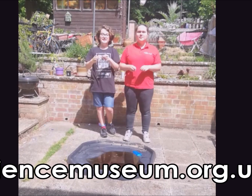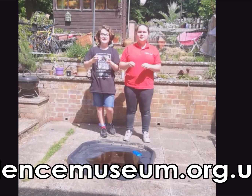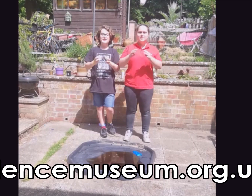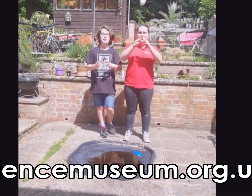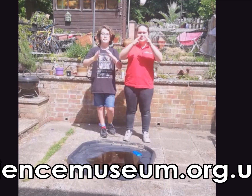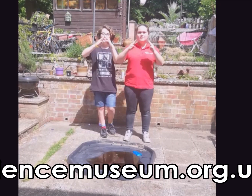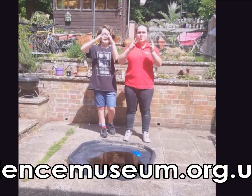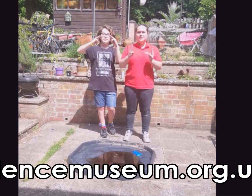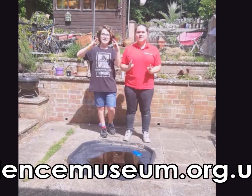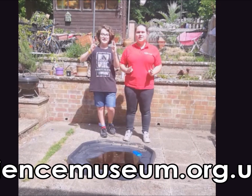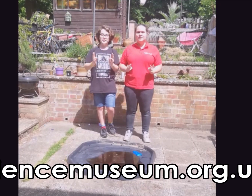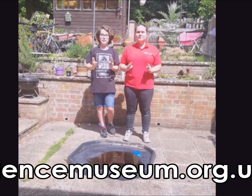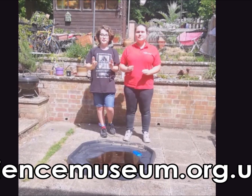Science Museum.